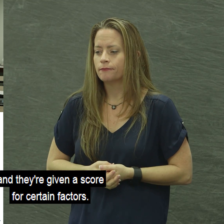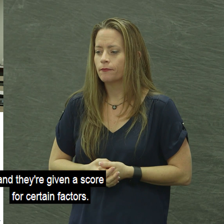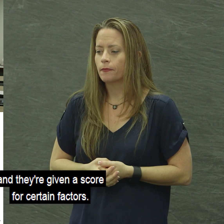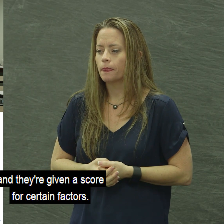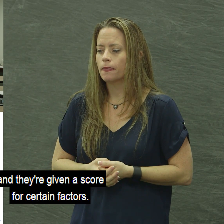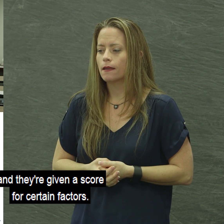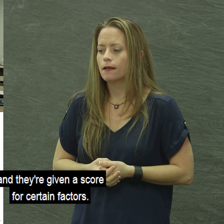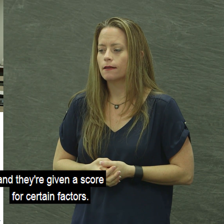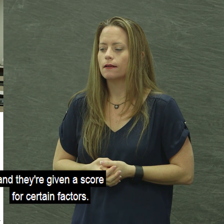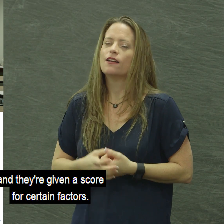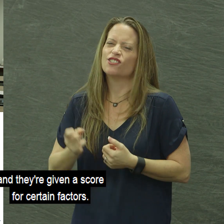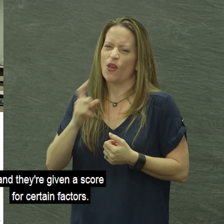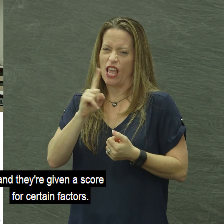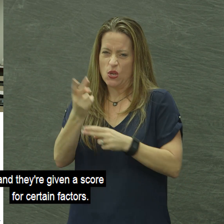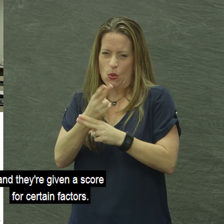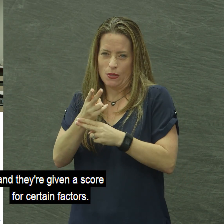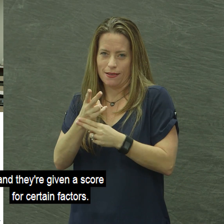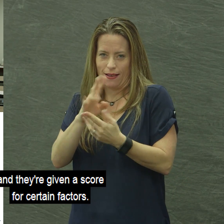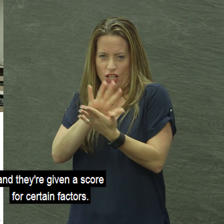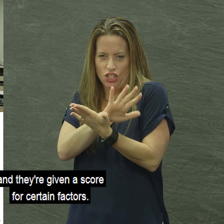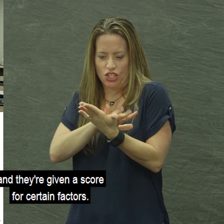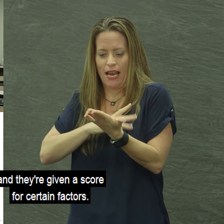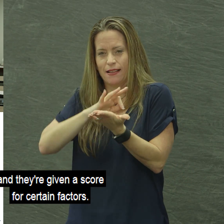And they're given a score for certain factors.